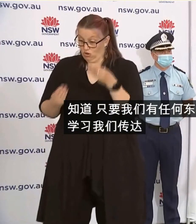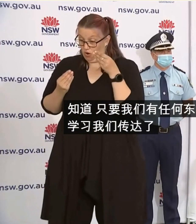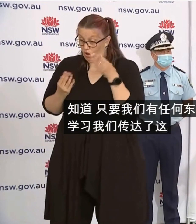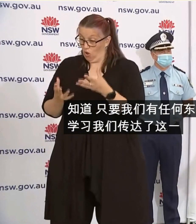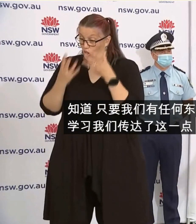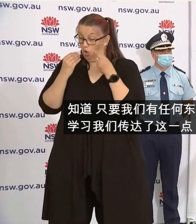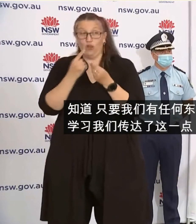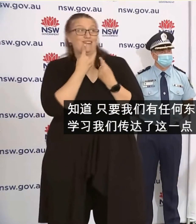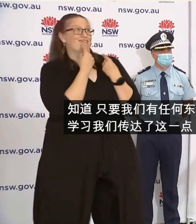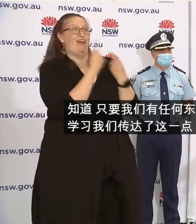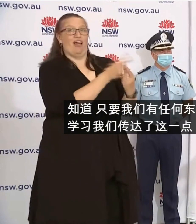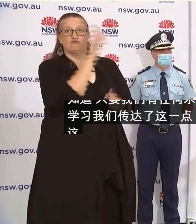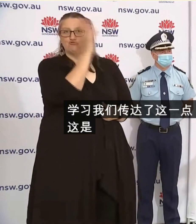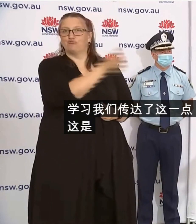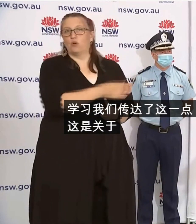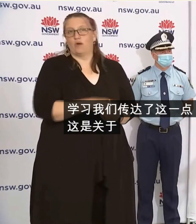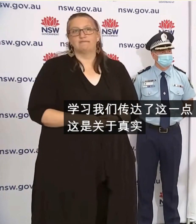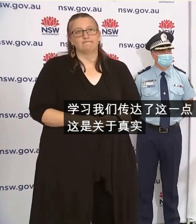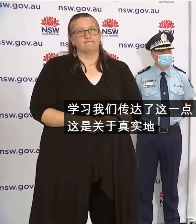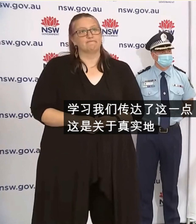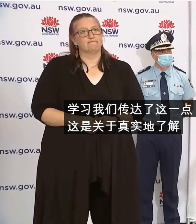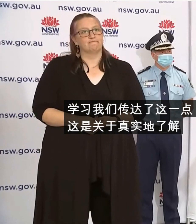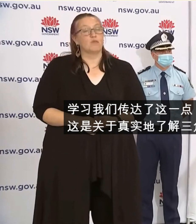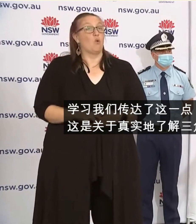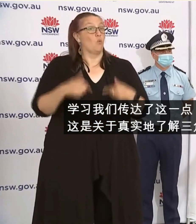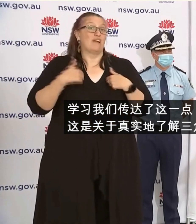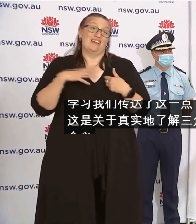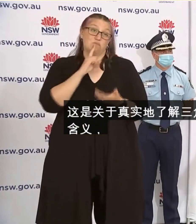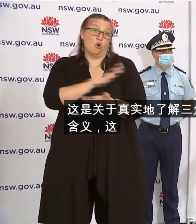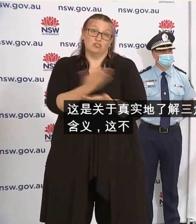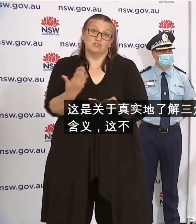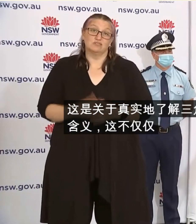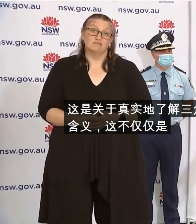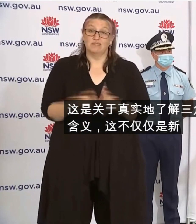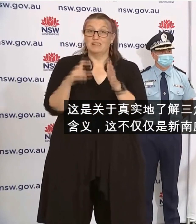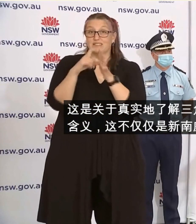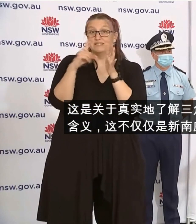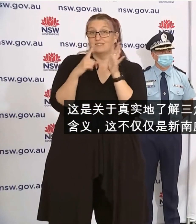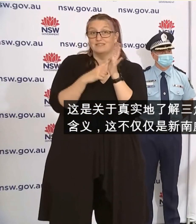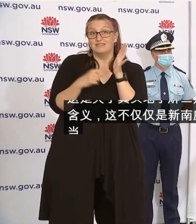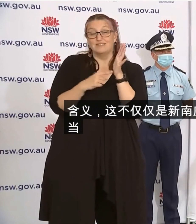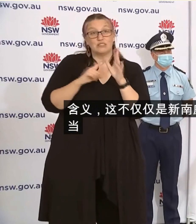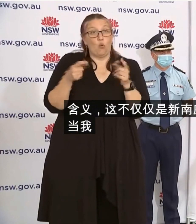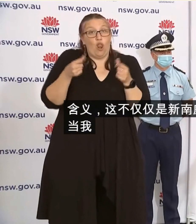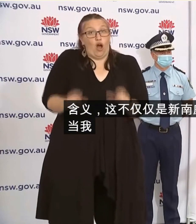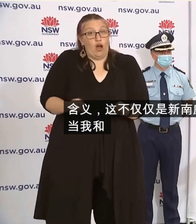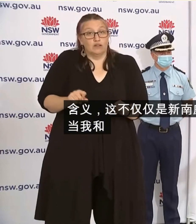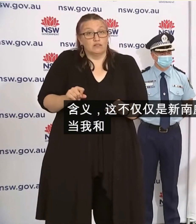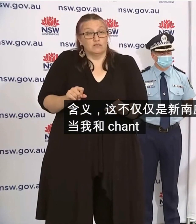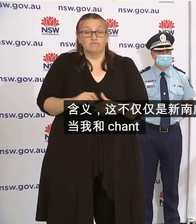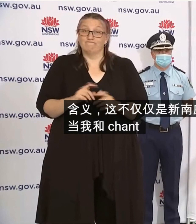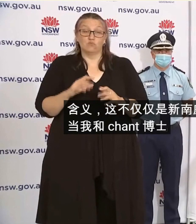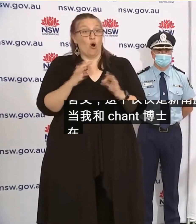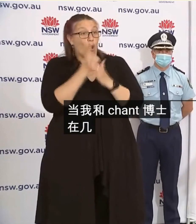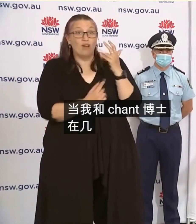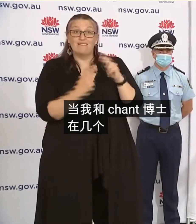new learning, we convey that. But I think it's about being real about what Delta means. And it's not just an issue for New South Wales. When Dr. Chant